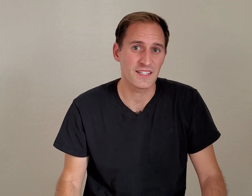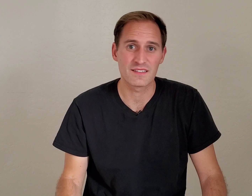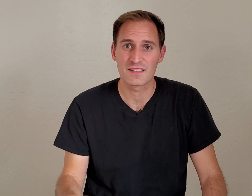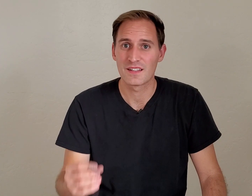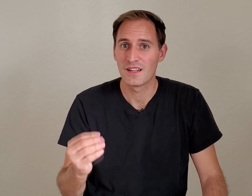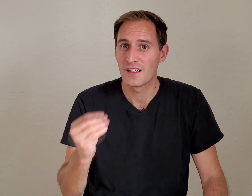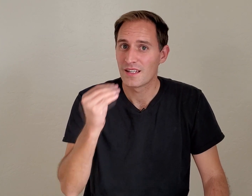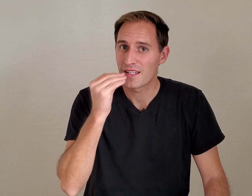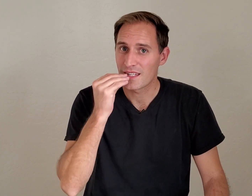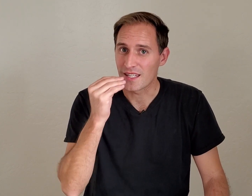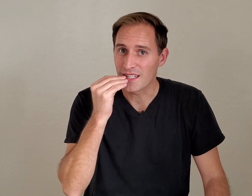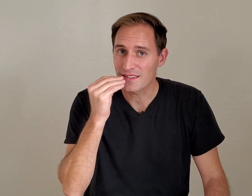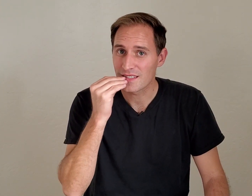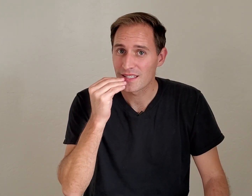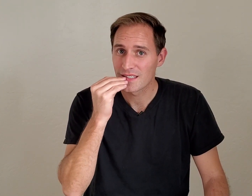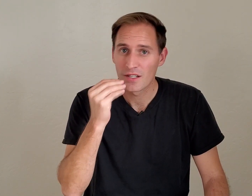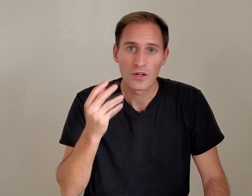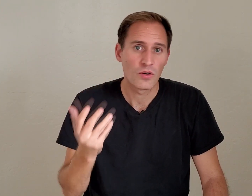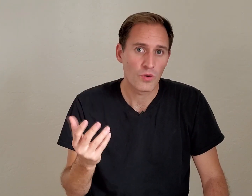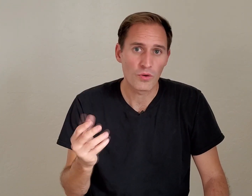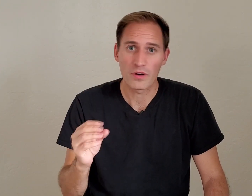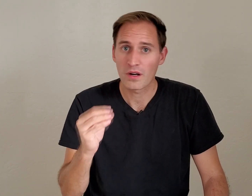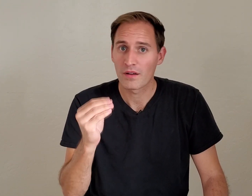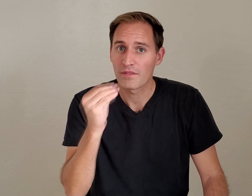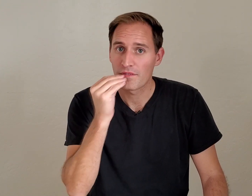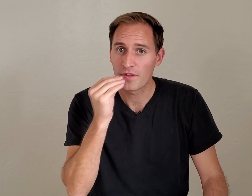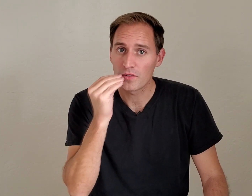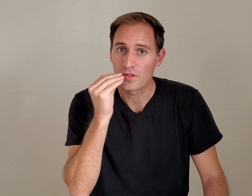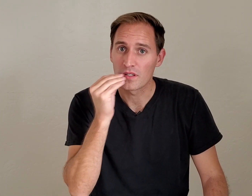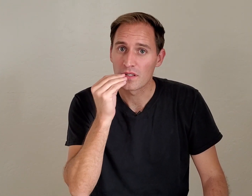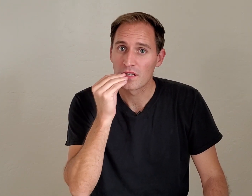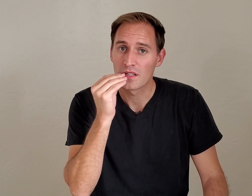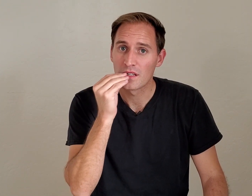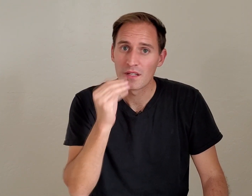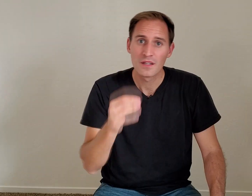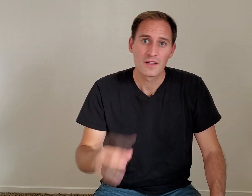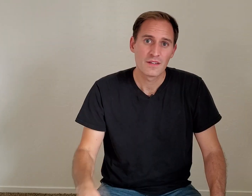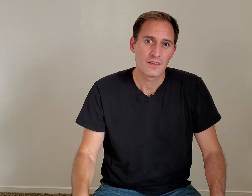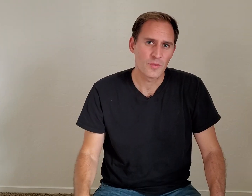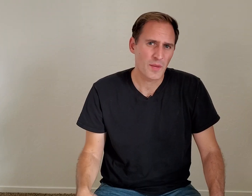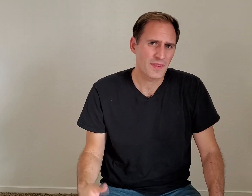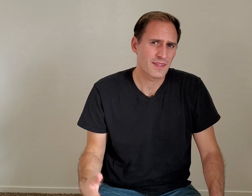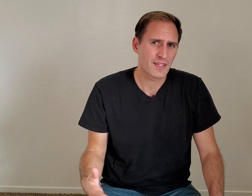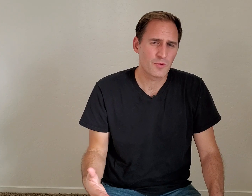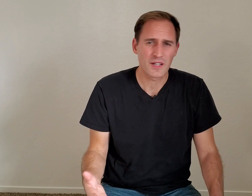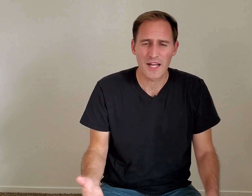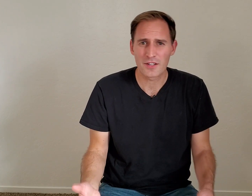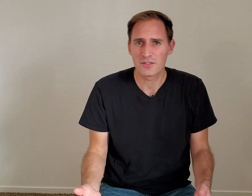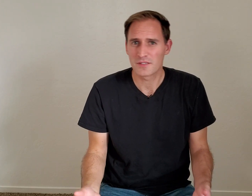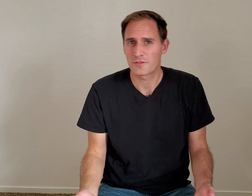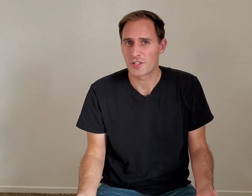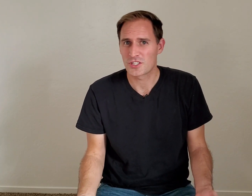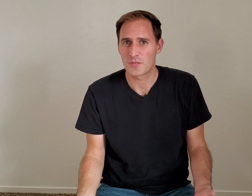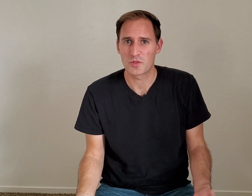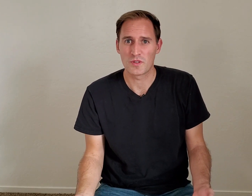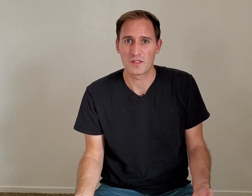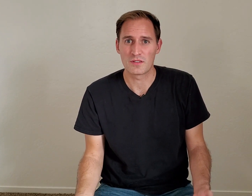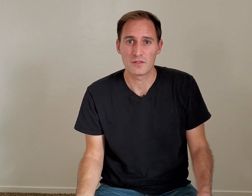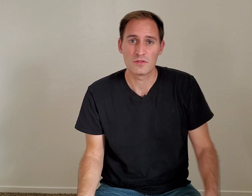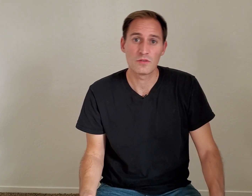eat. Eat or food. You might be thinking, well, how do you differentiate between the two?